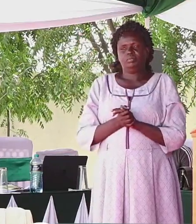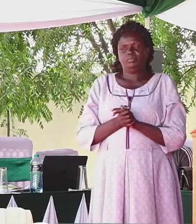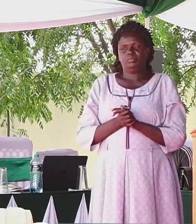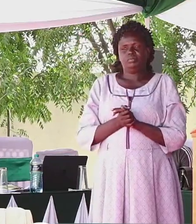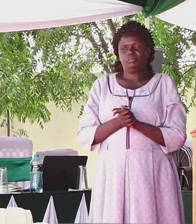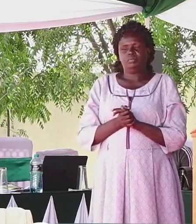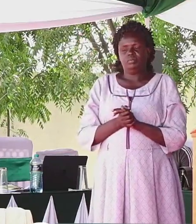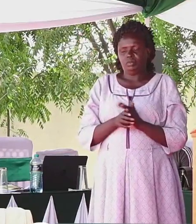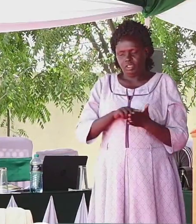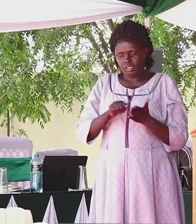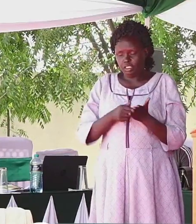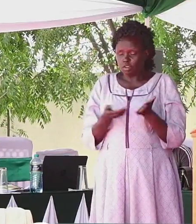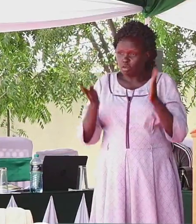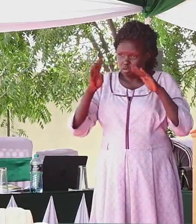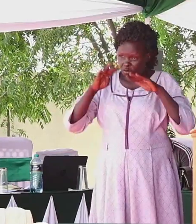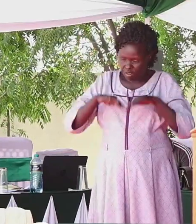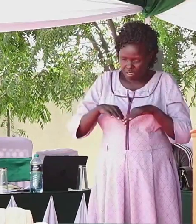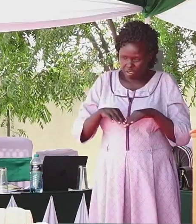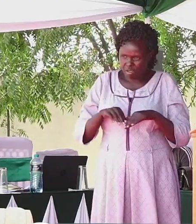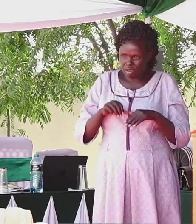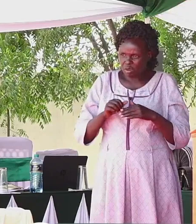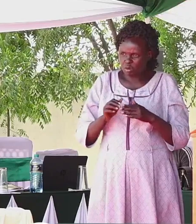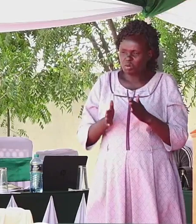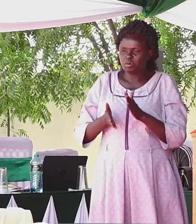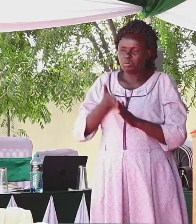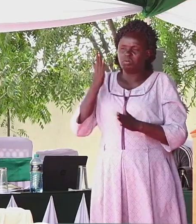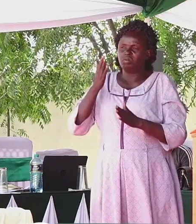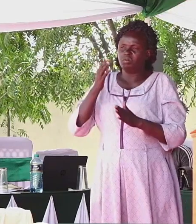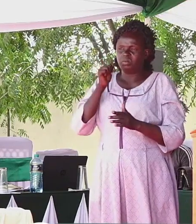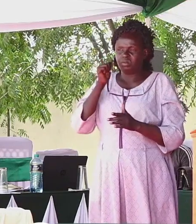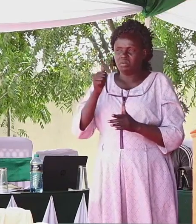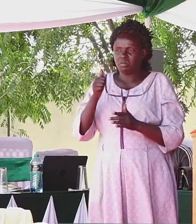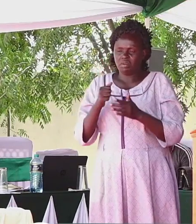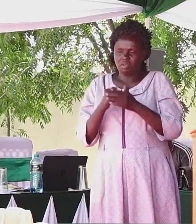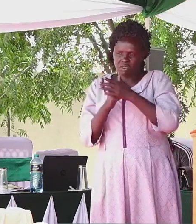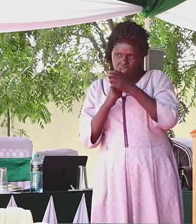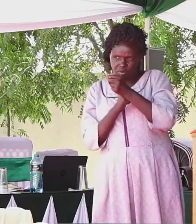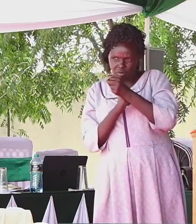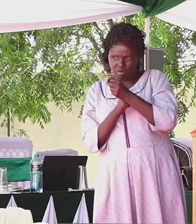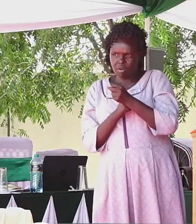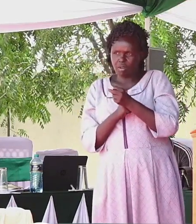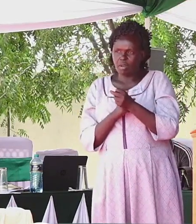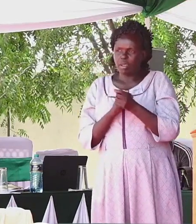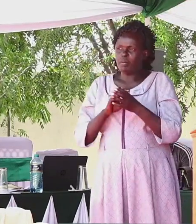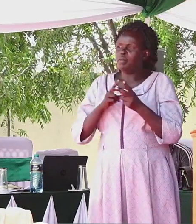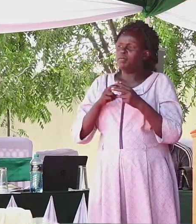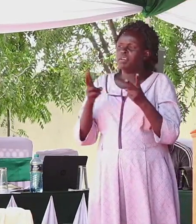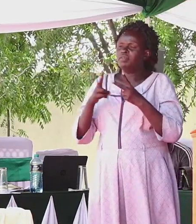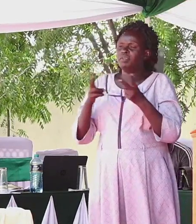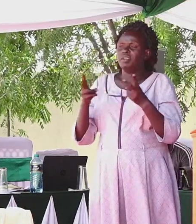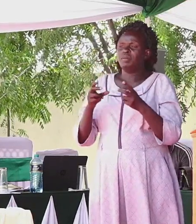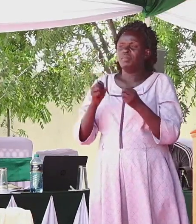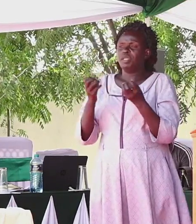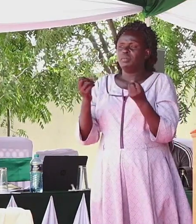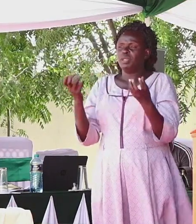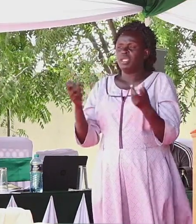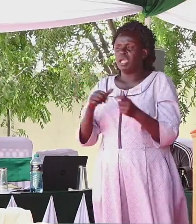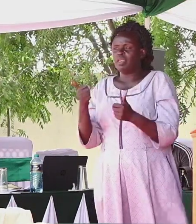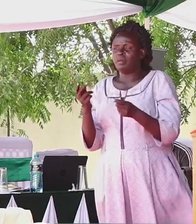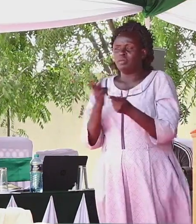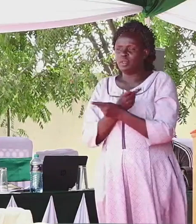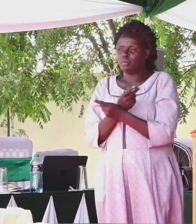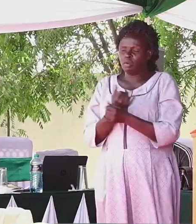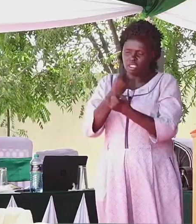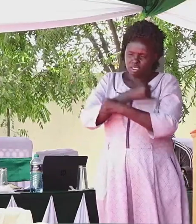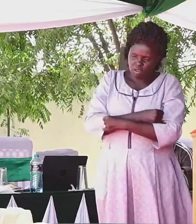This conference would not have been successful. It was not supported by various partners, individuals and institutions through